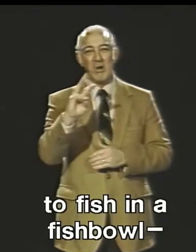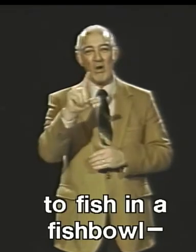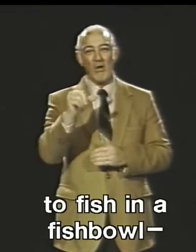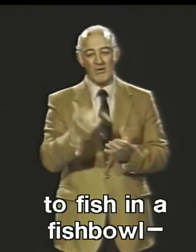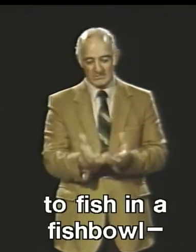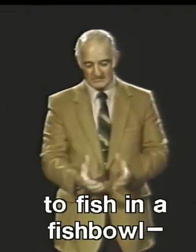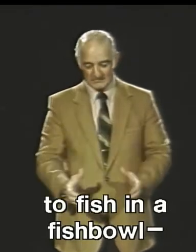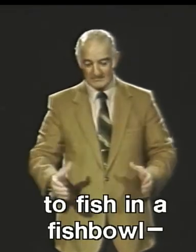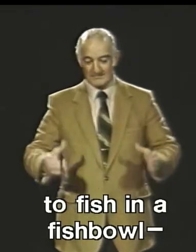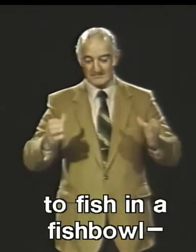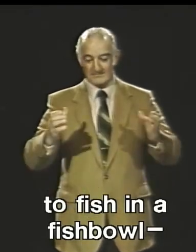fishbowl.